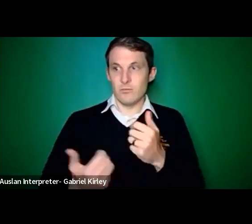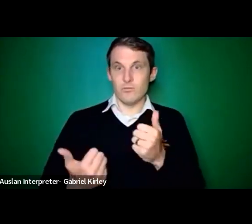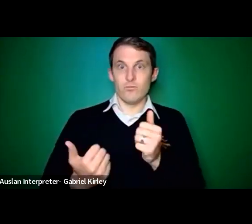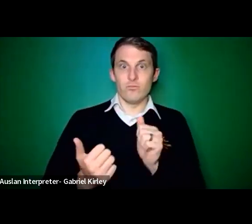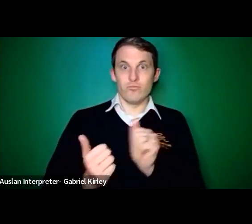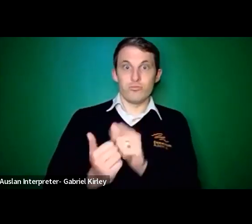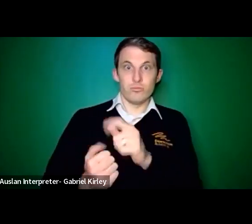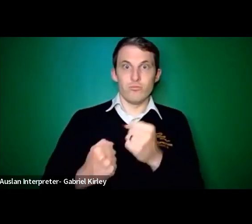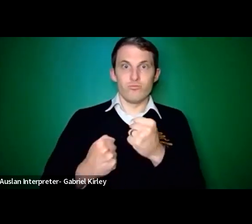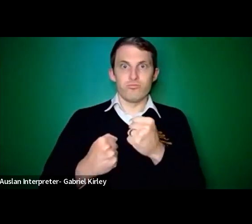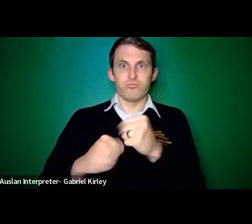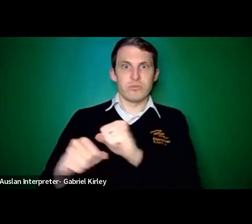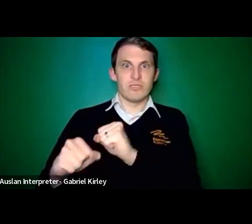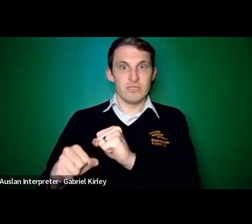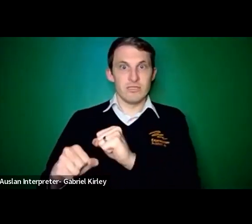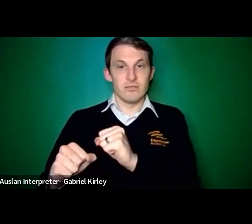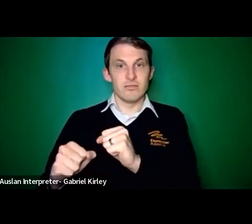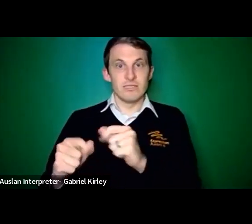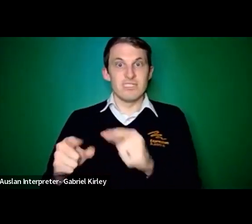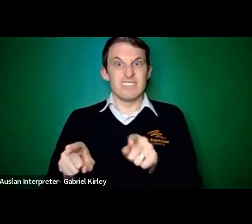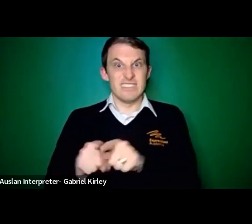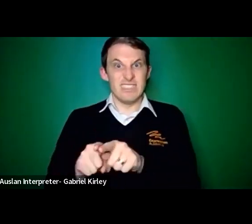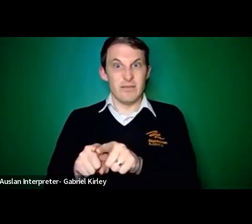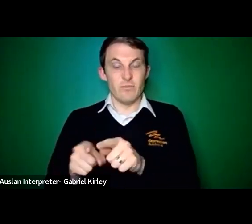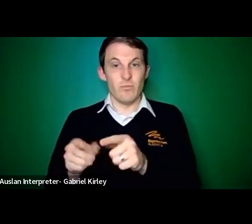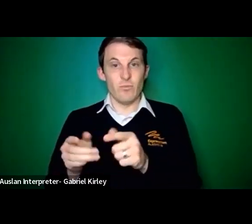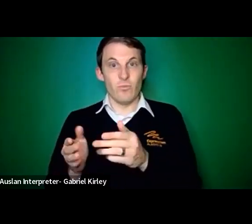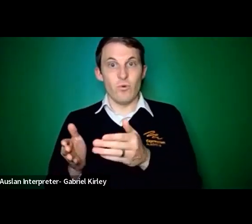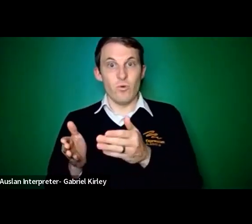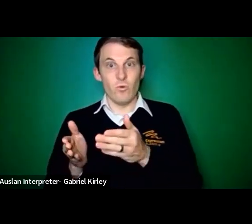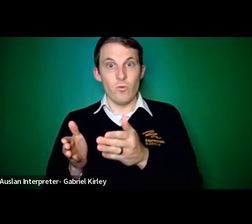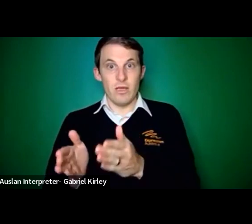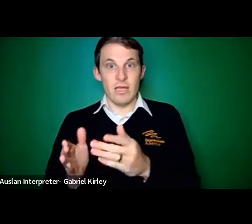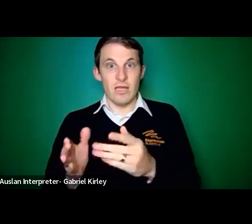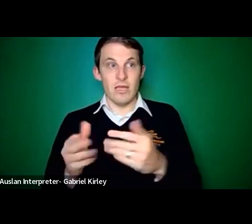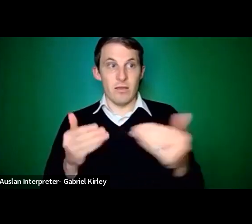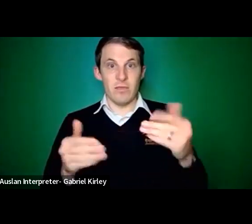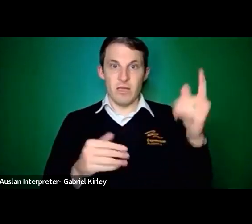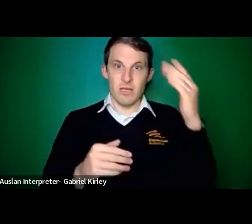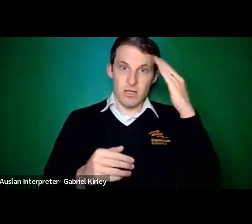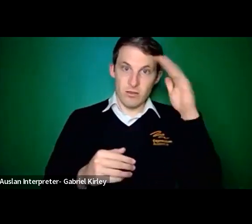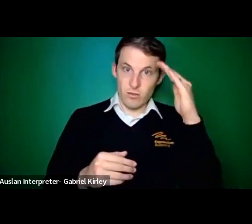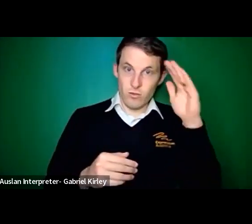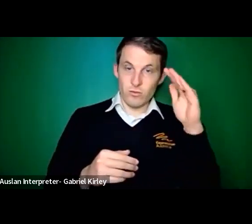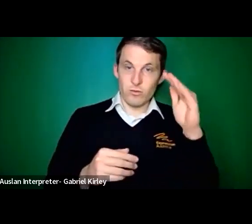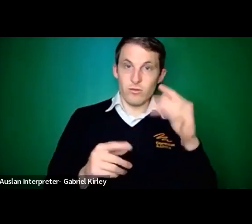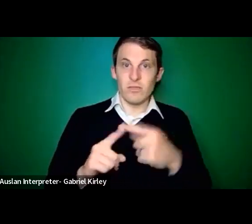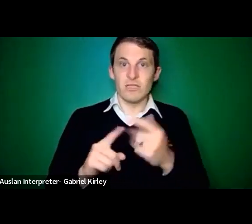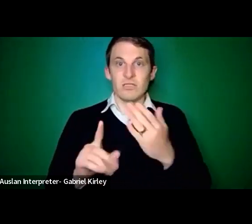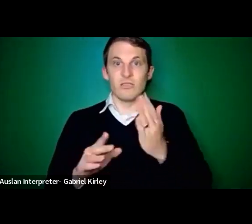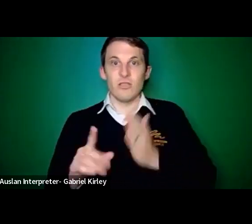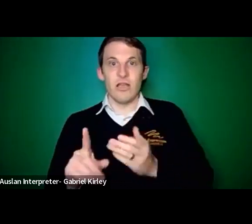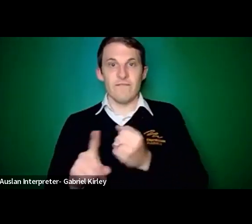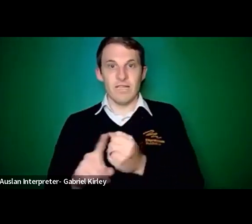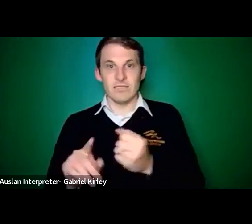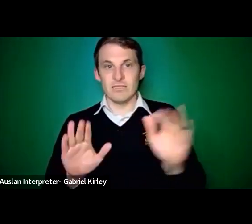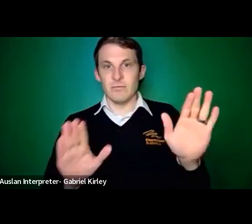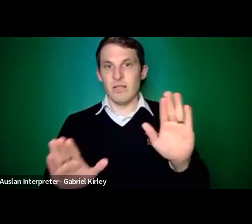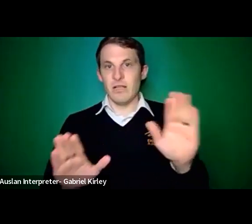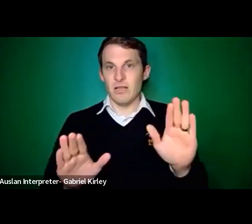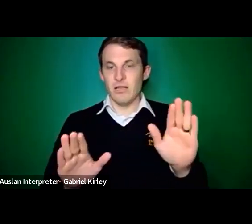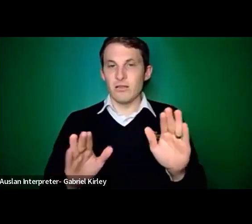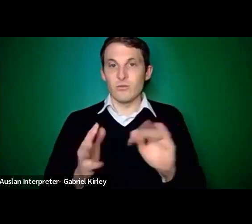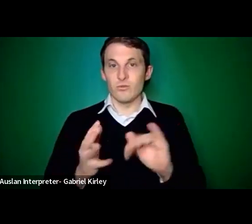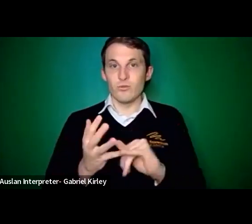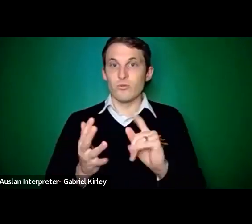with the same or less side effects as if they had the larger dose. So it's